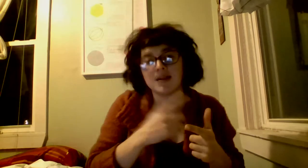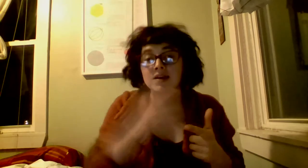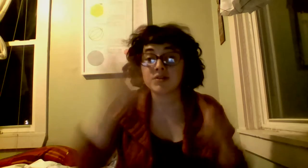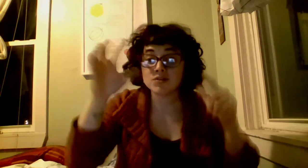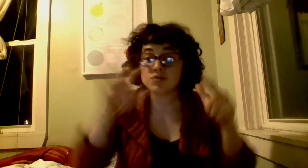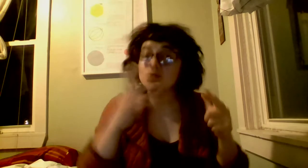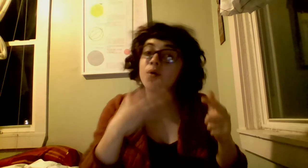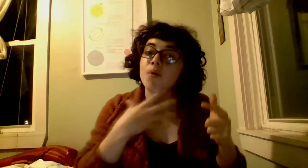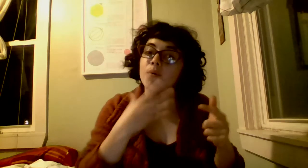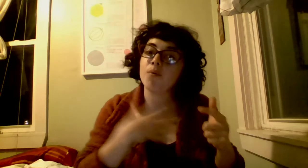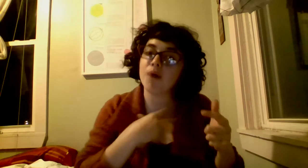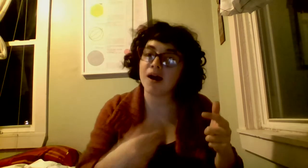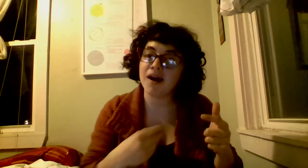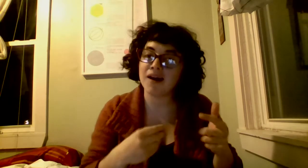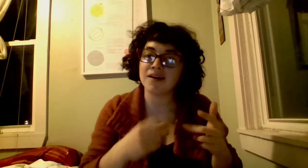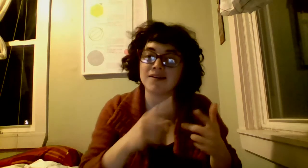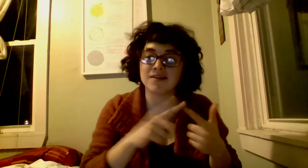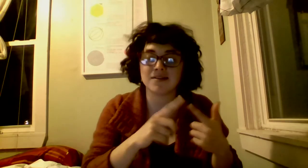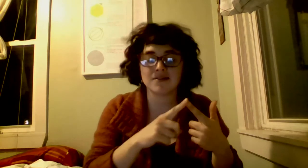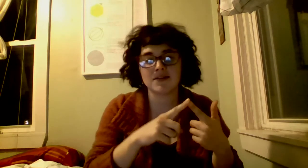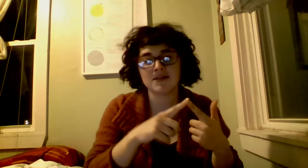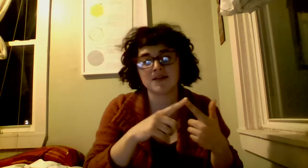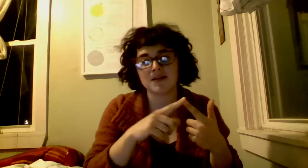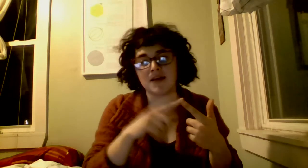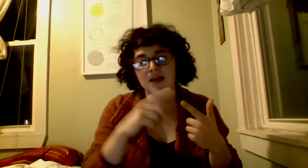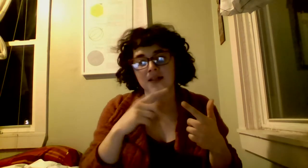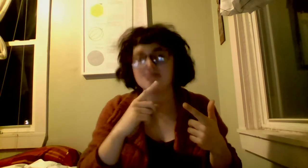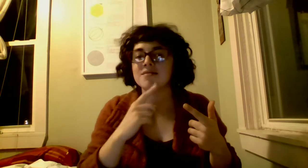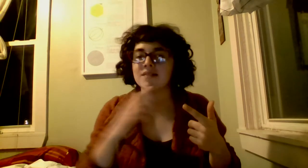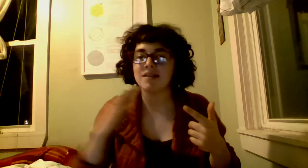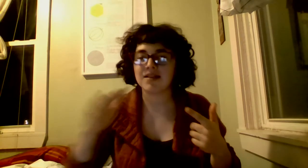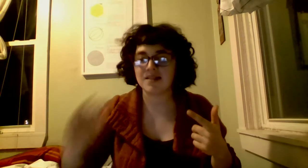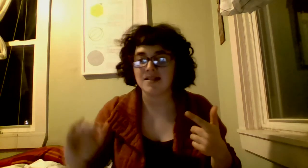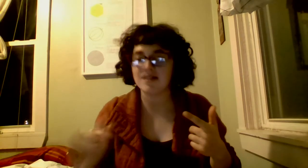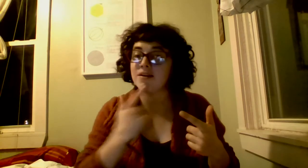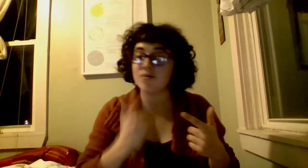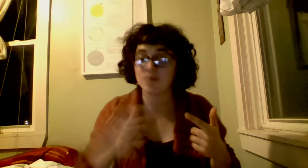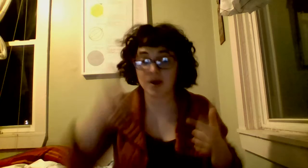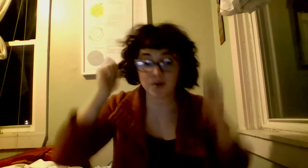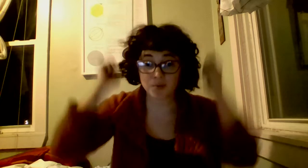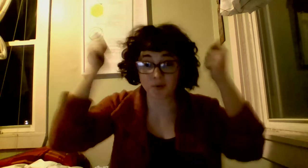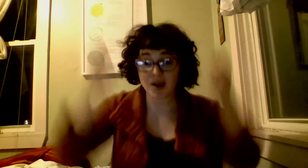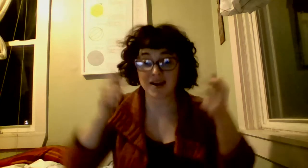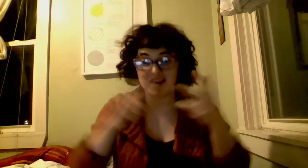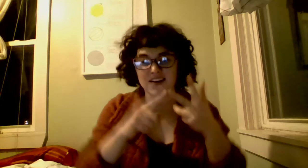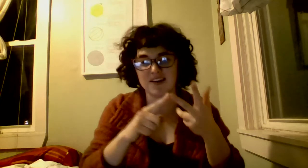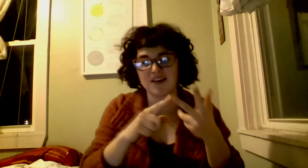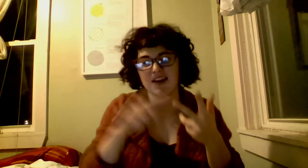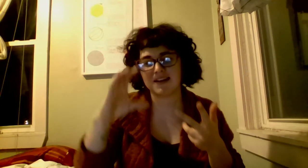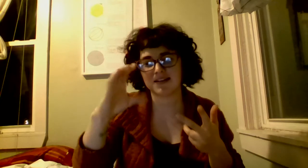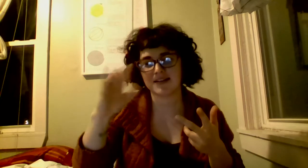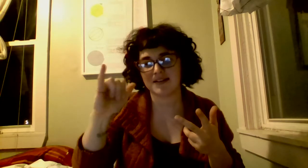Red Riding Hood, Beauty and the Beast, Cinderella, a lot of